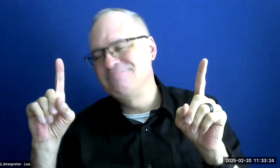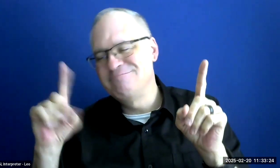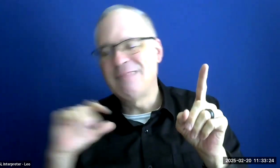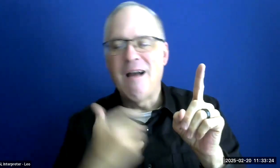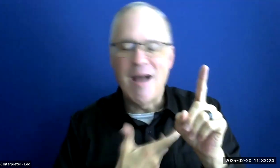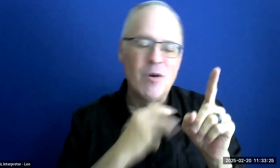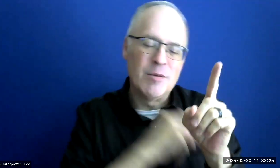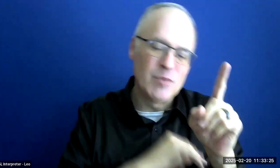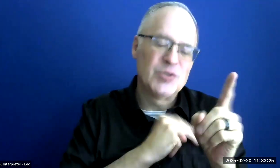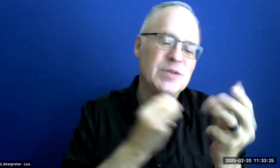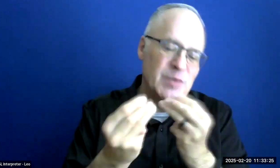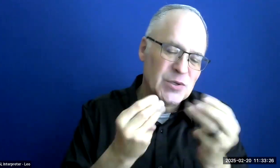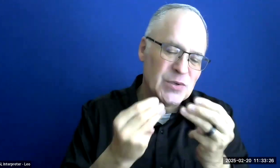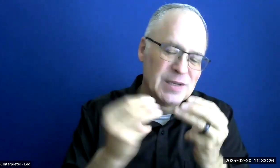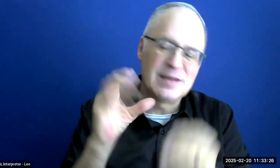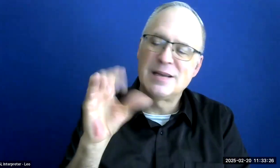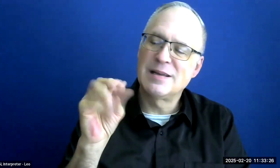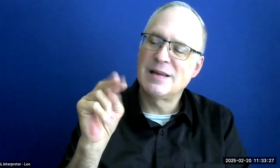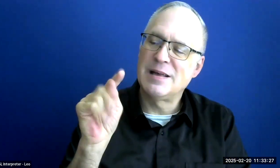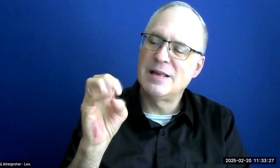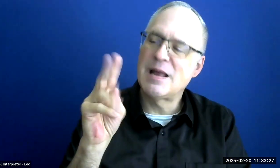ministry contextually.